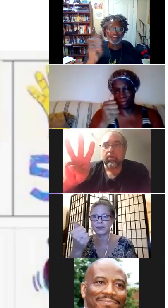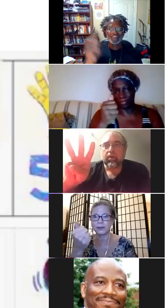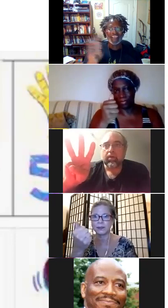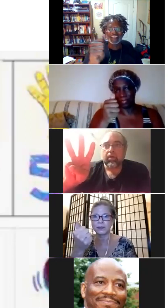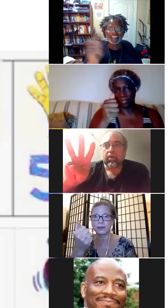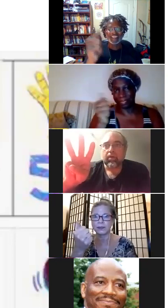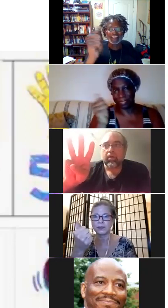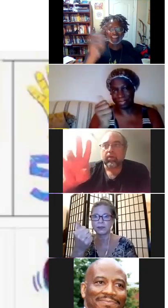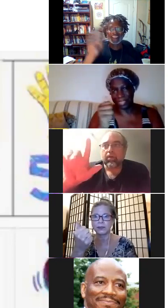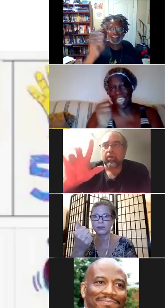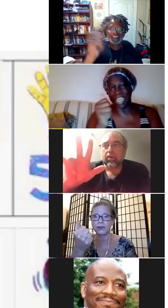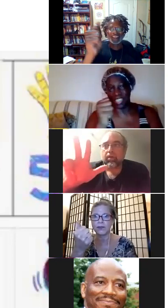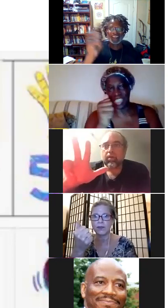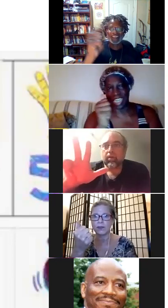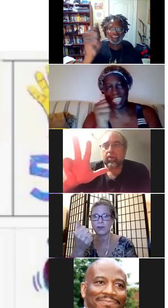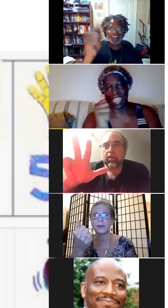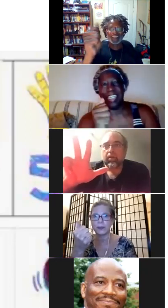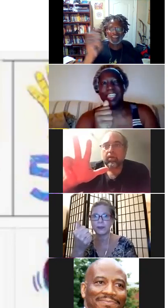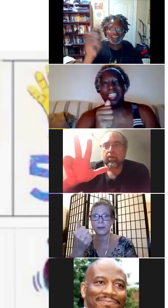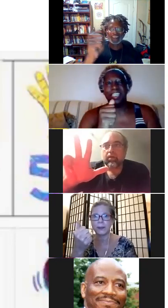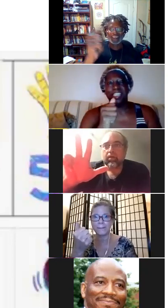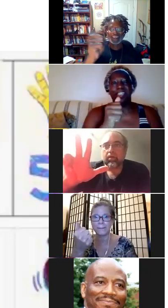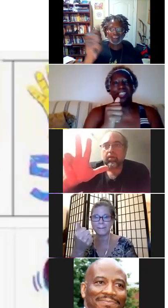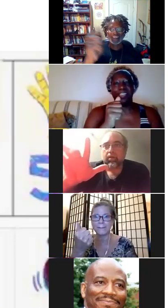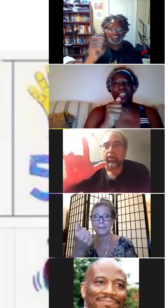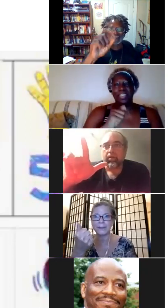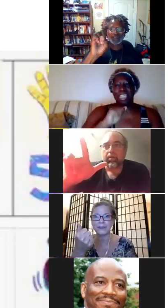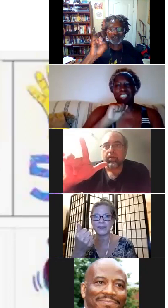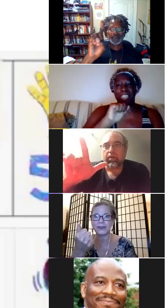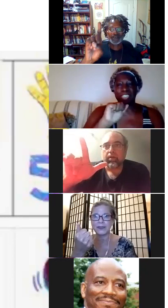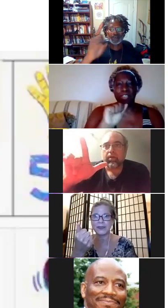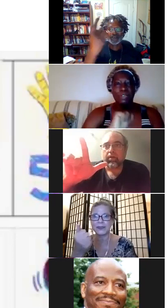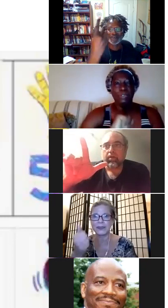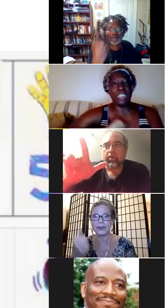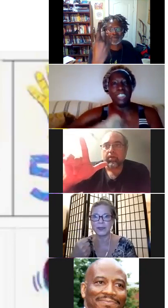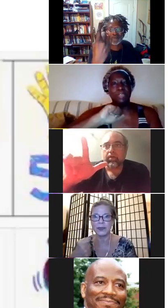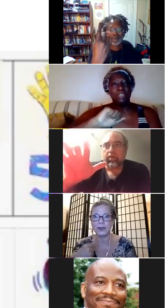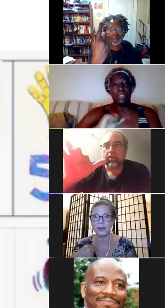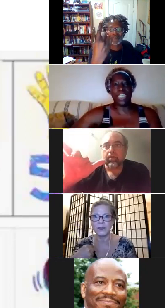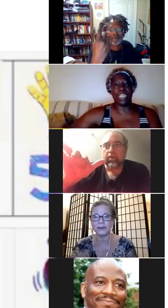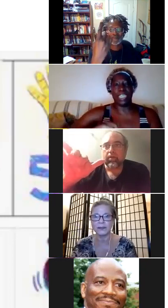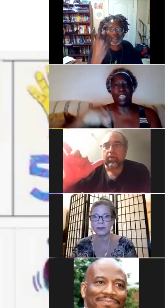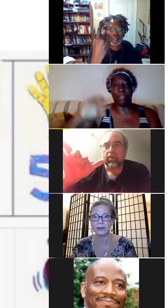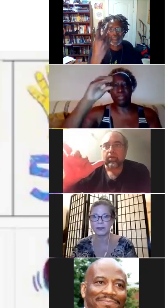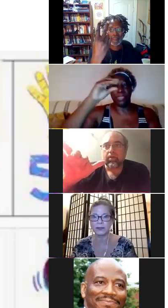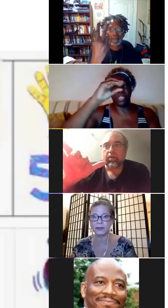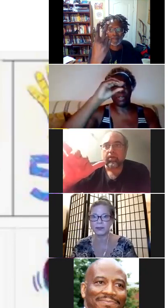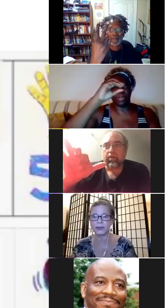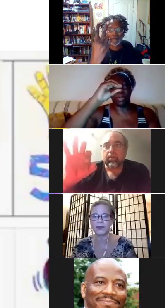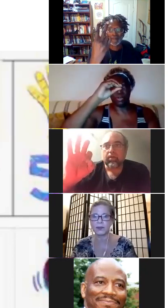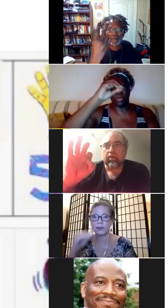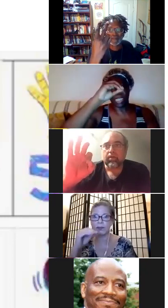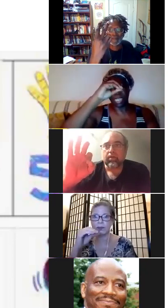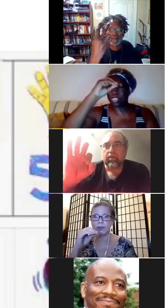little quiver, right? Yeah, you shake it. Okay. Okay, so let's go through 0 through 10 again.